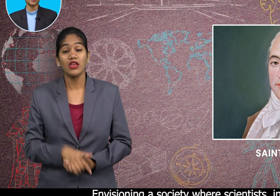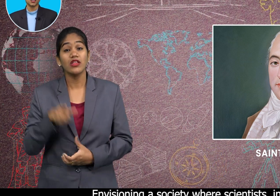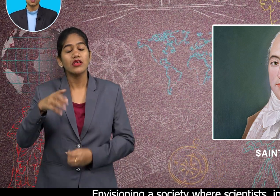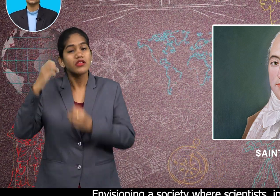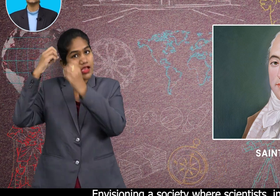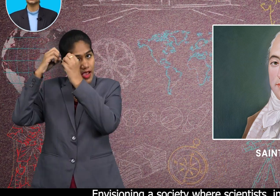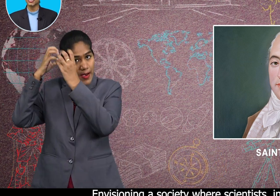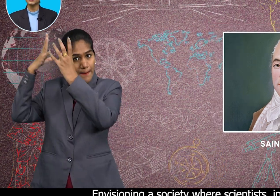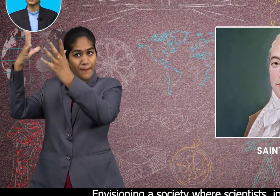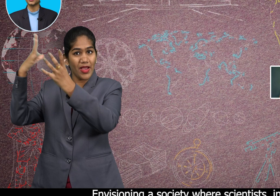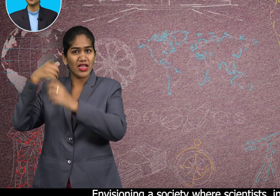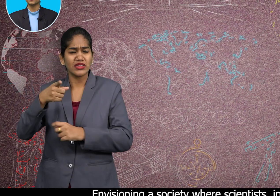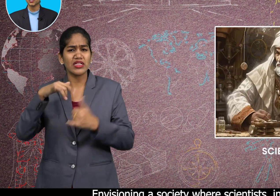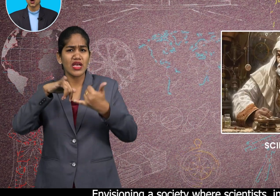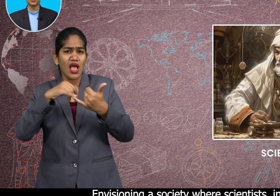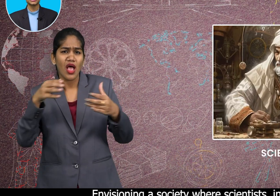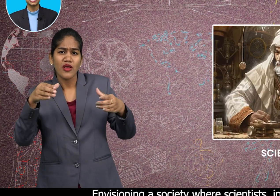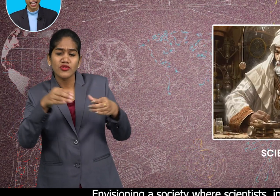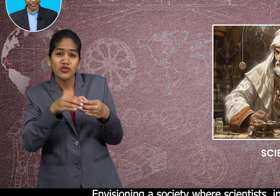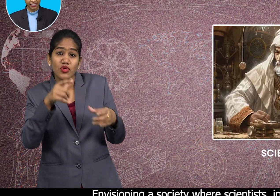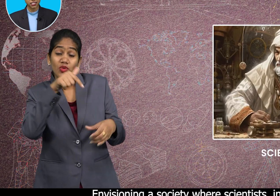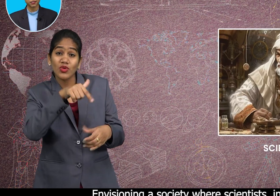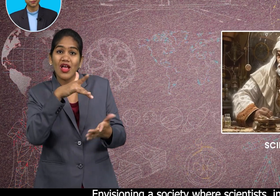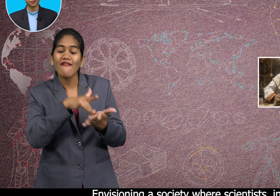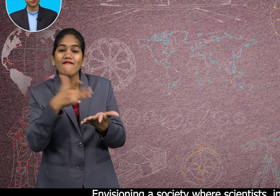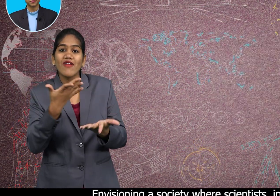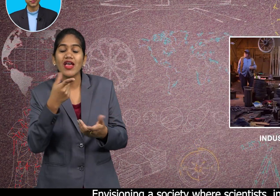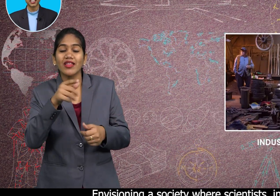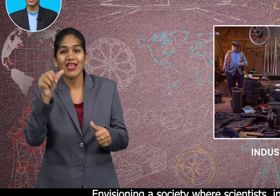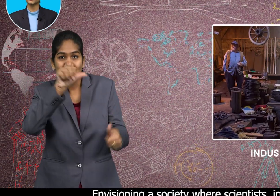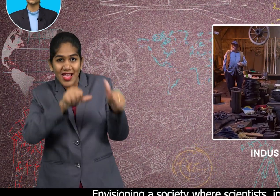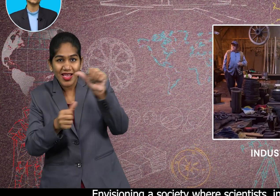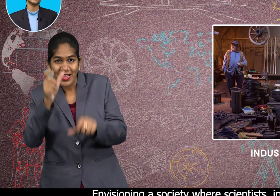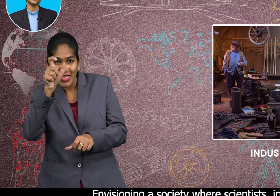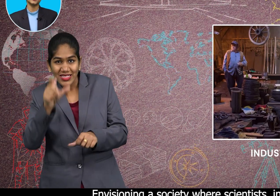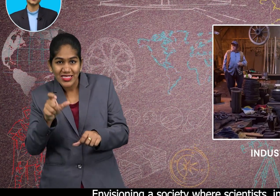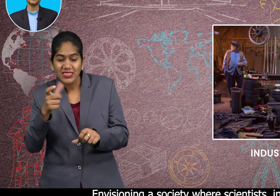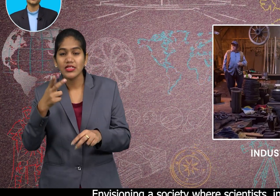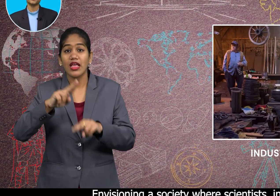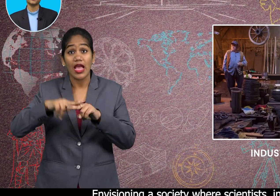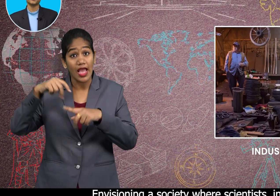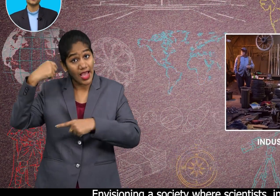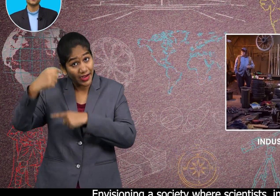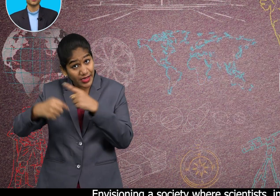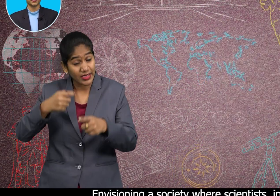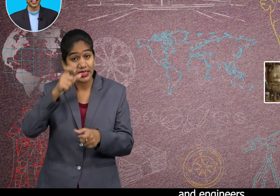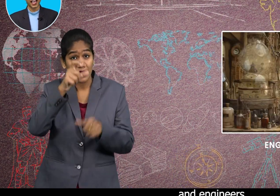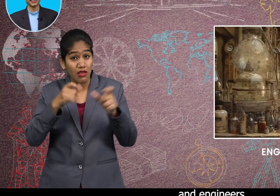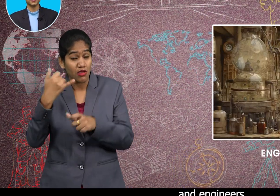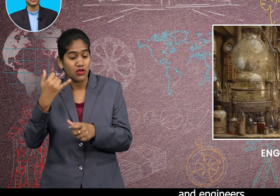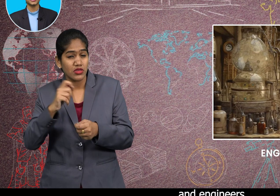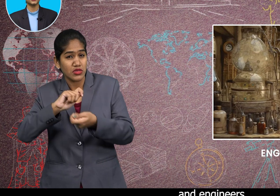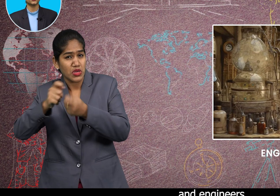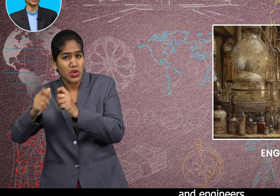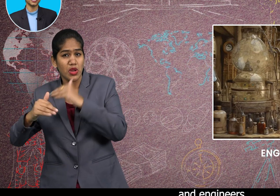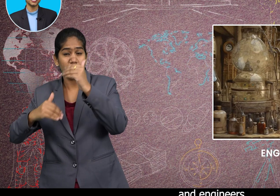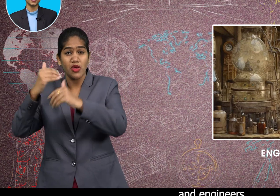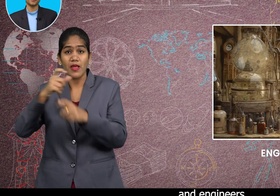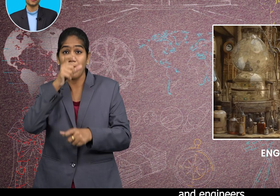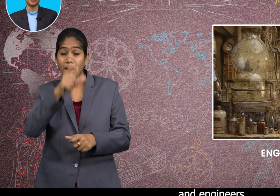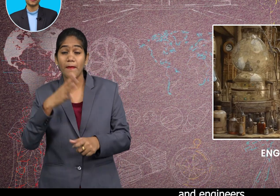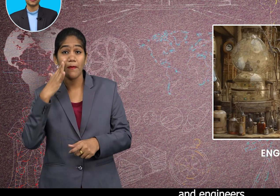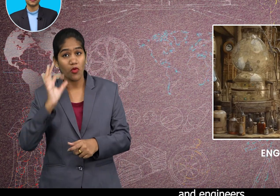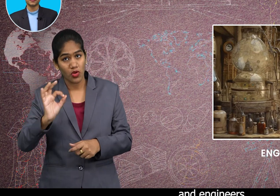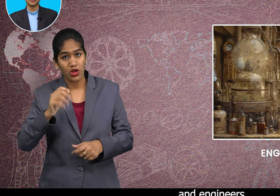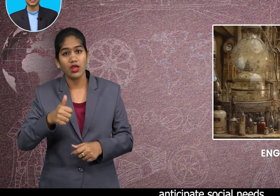Envisioning a society where scientists, industrialists, and engineers